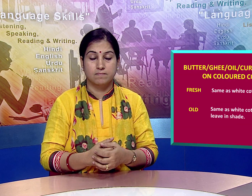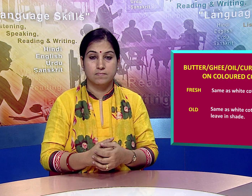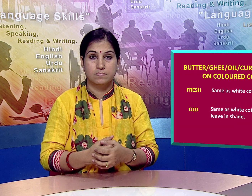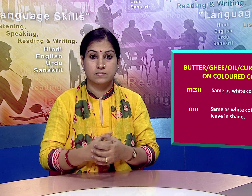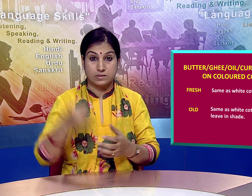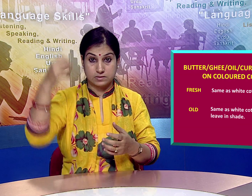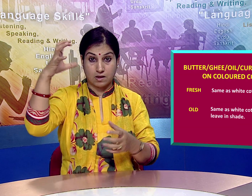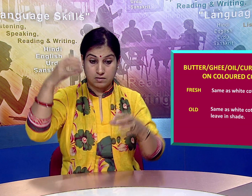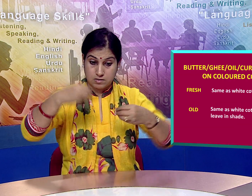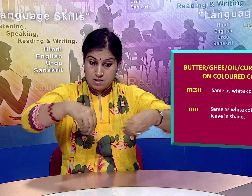drying in sunlight.